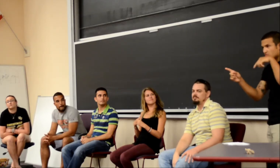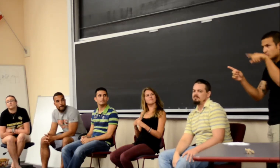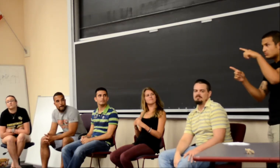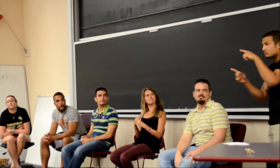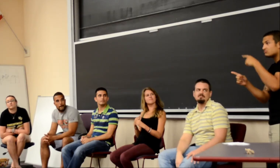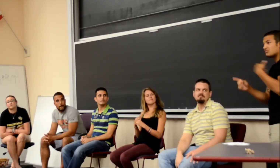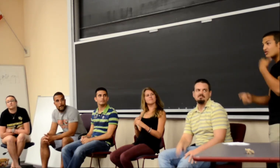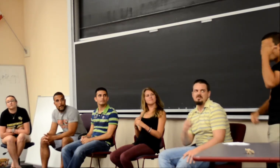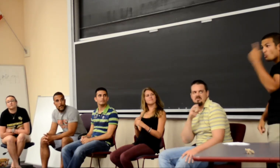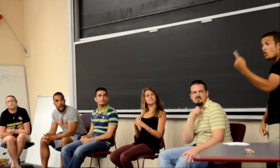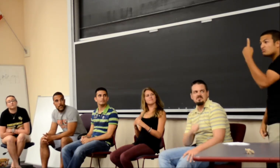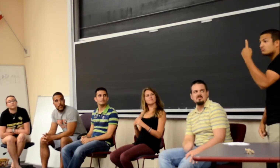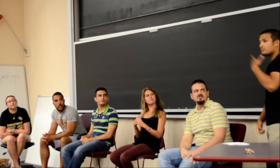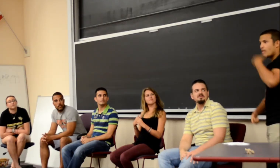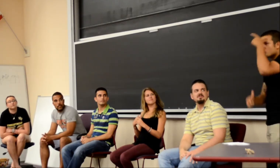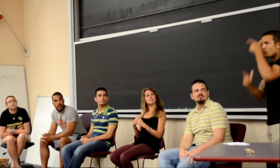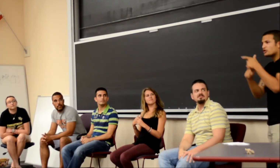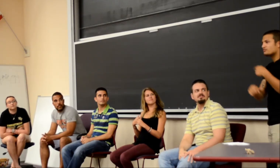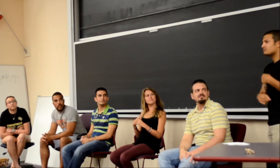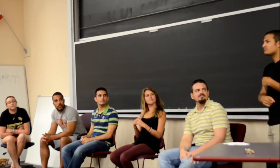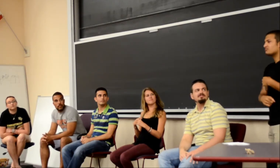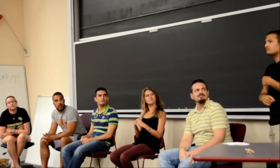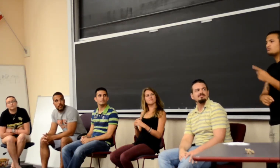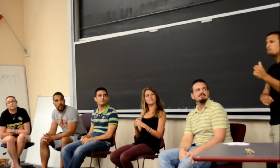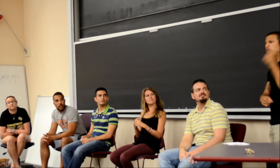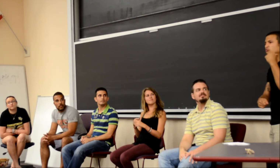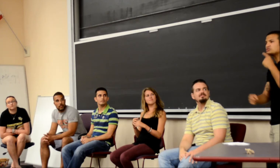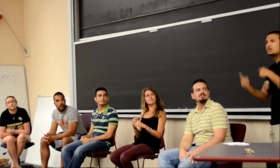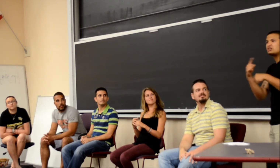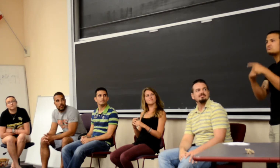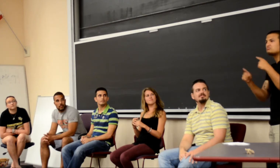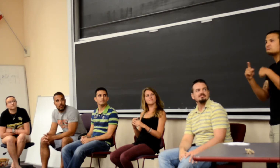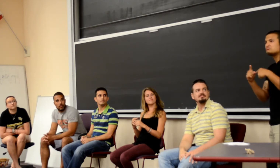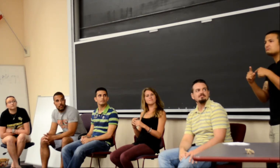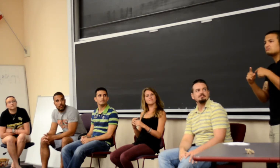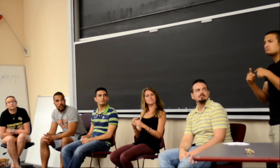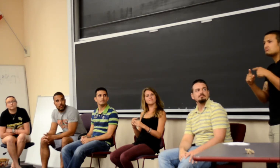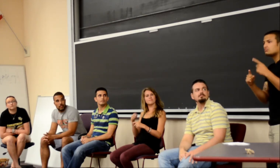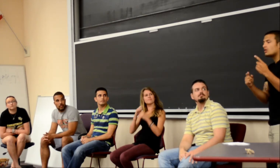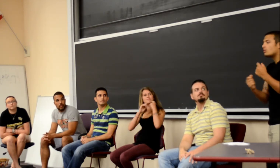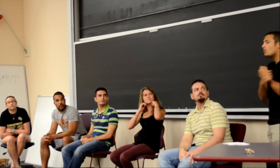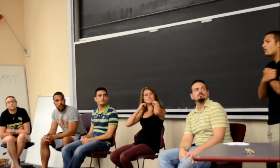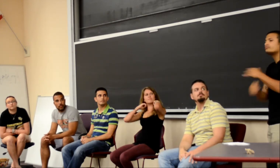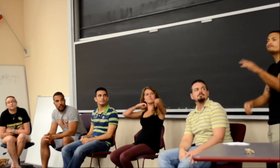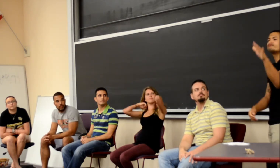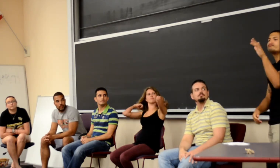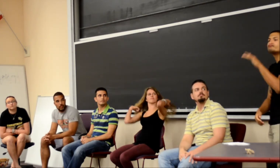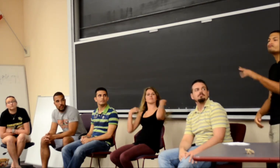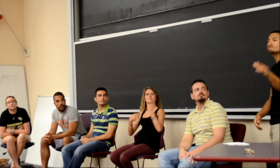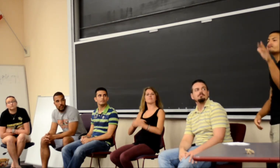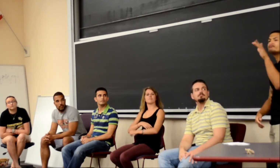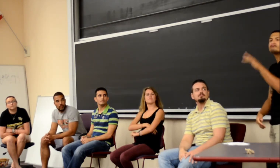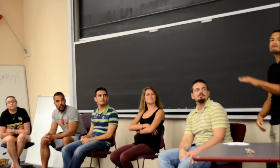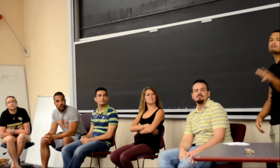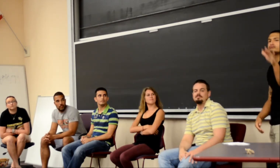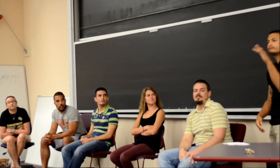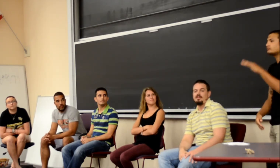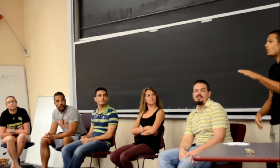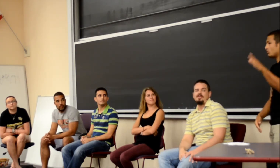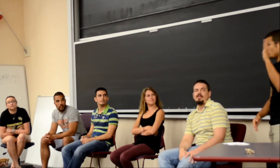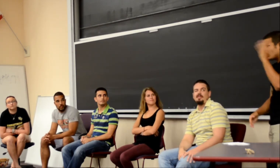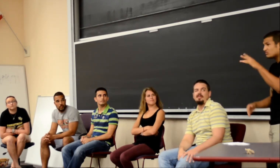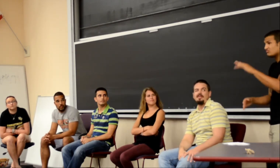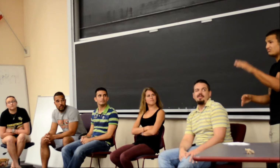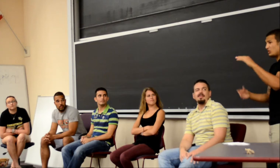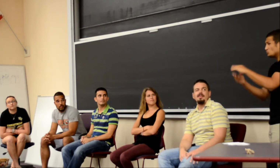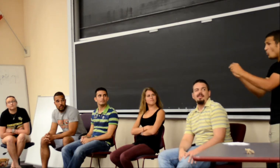method. You guys know what that is? I know one, my brother, he refuses to sign, but he loves to finger spell. He